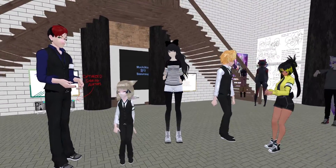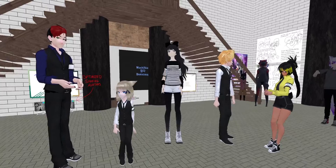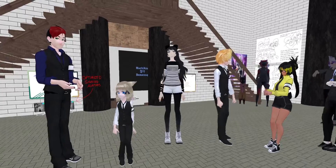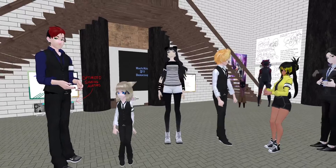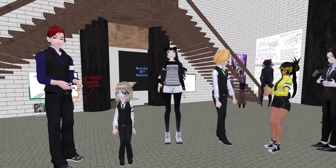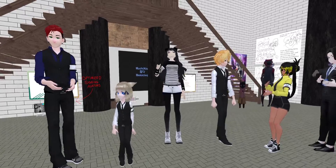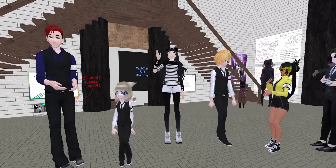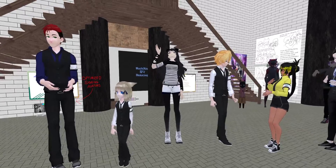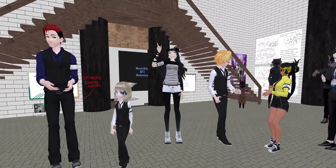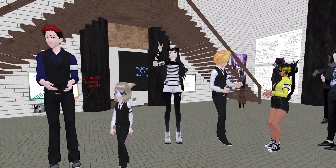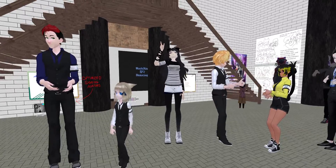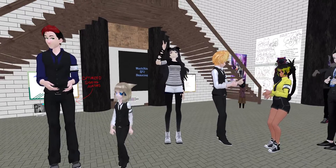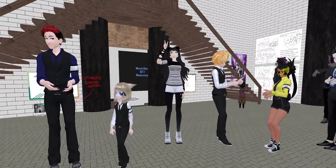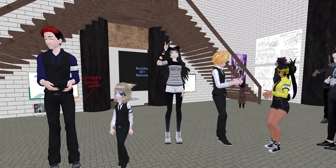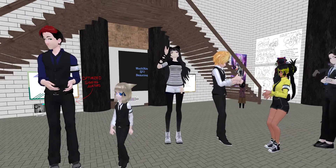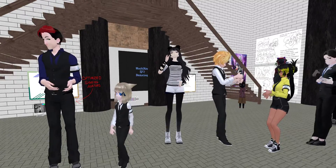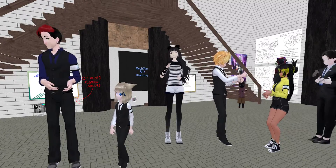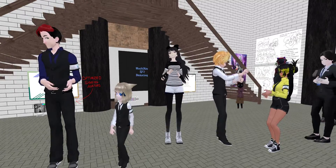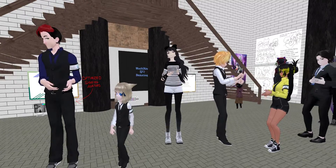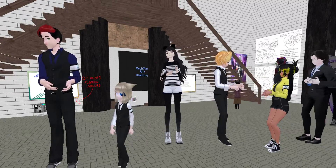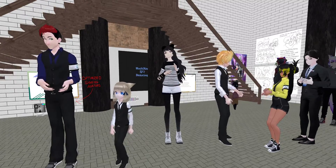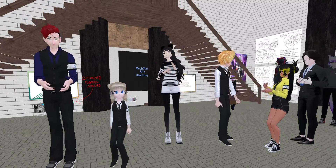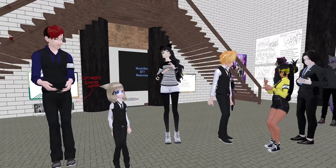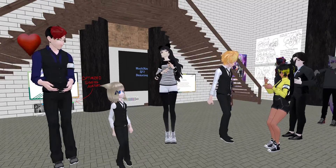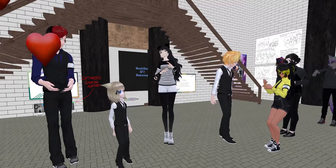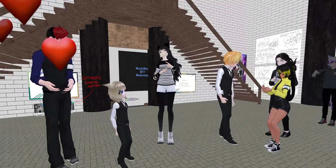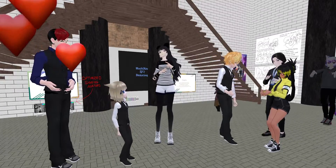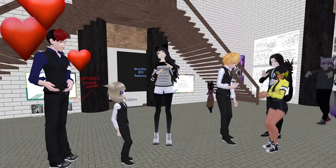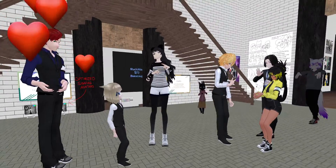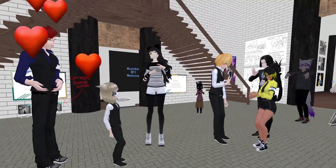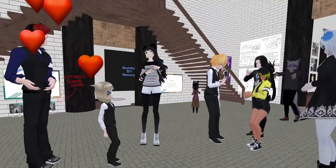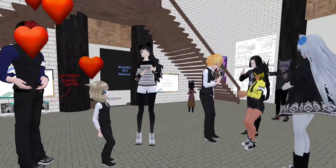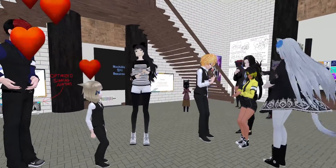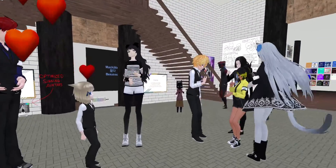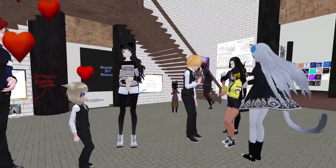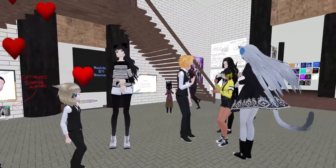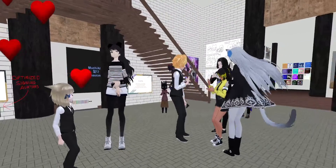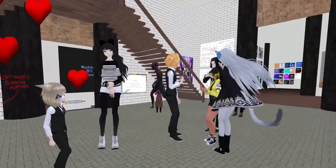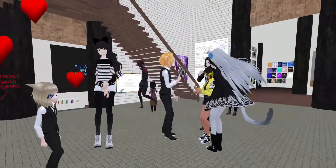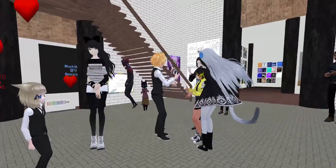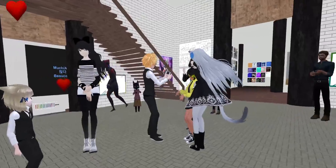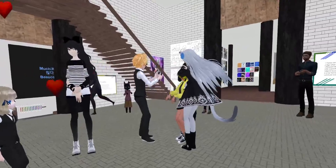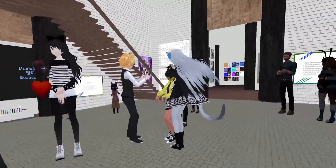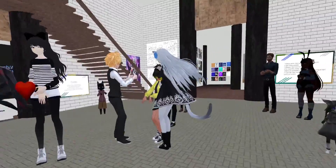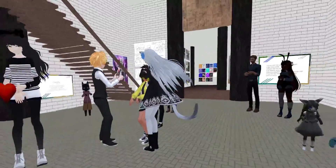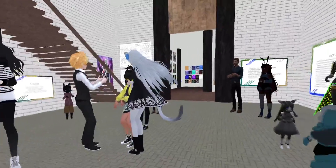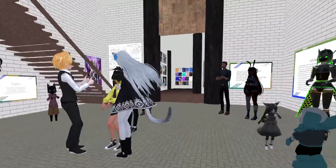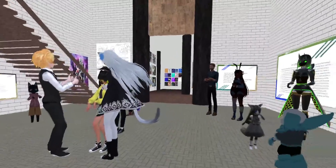Yeah, I think I dozed off. Very hard, very hard.